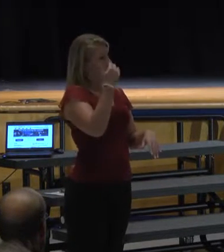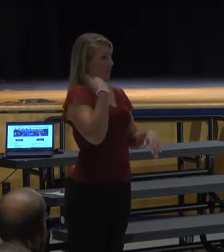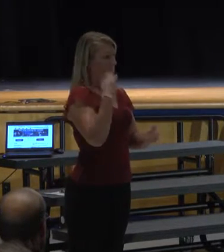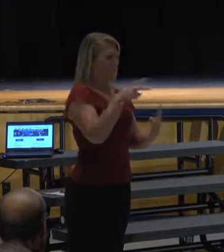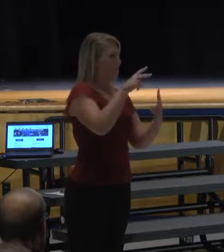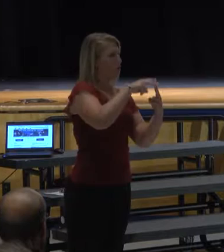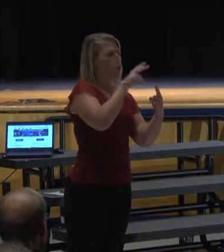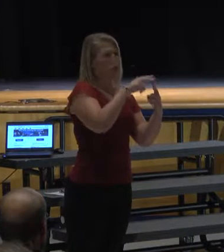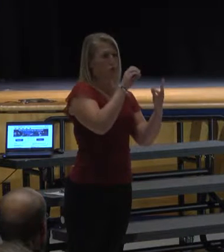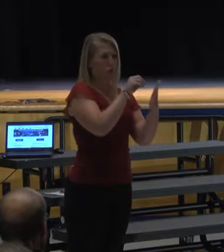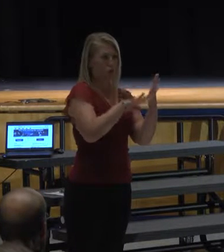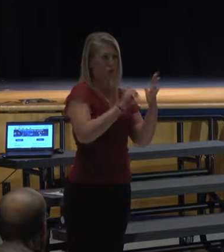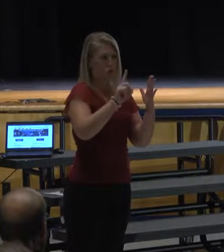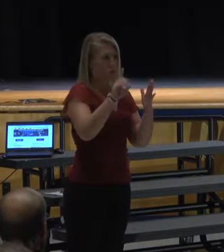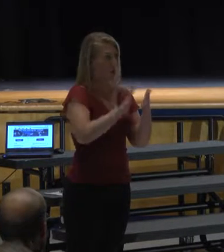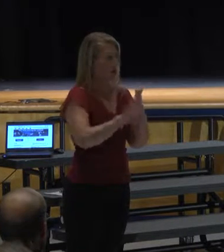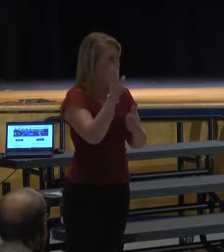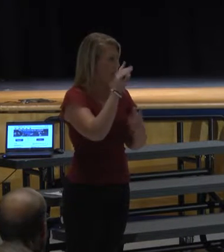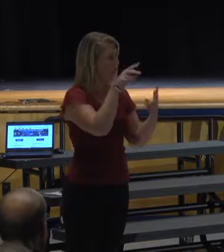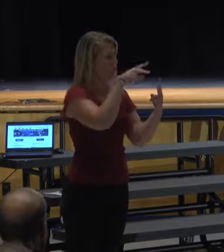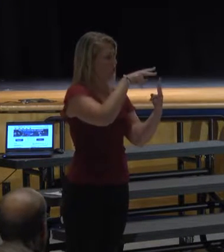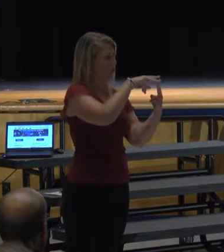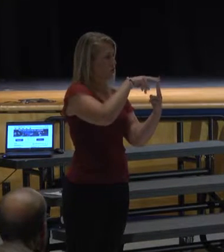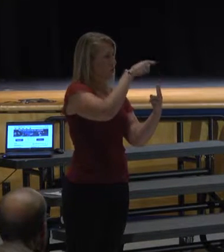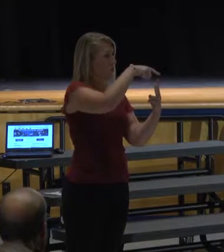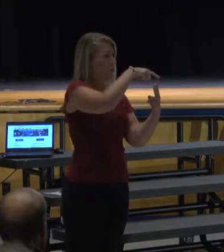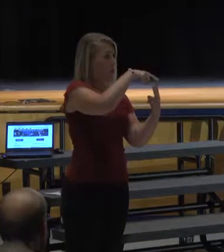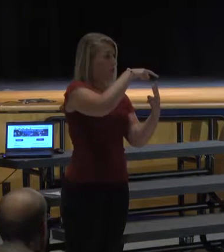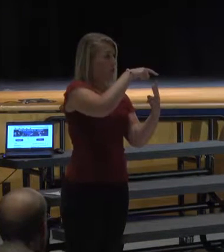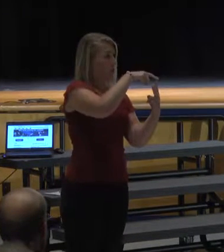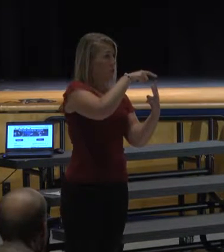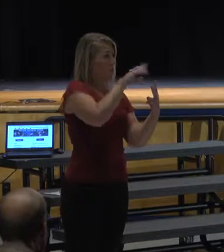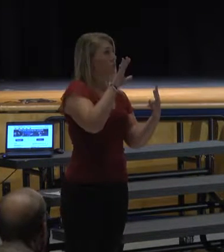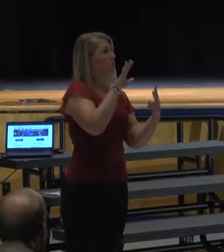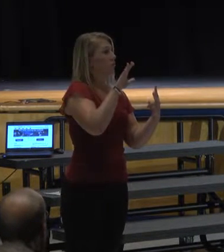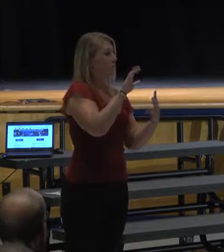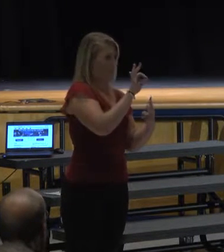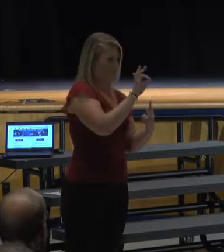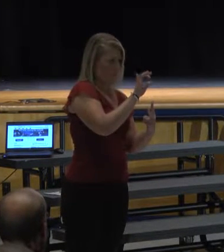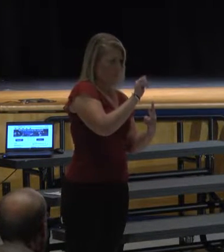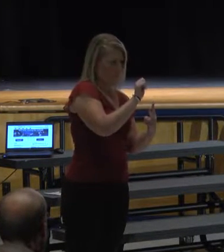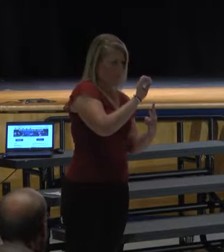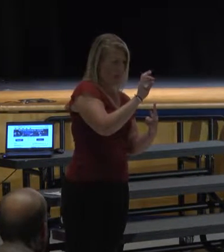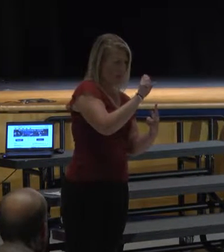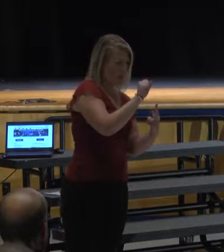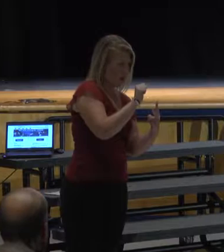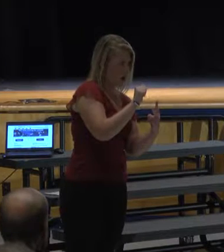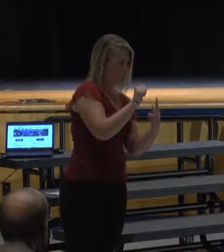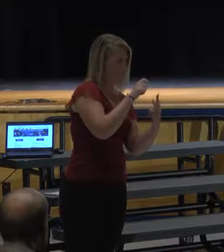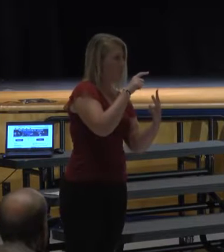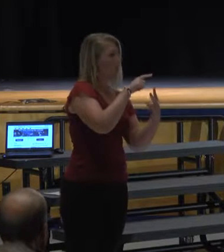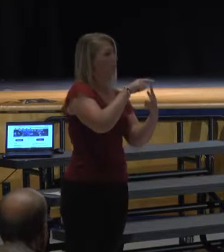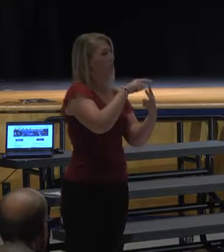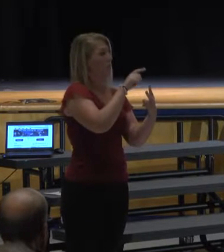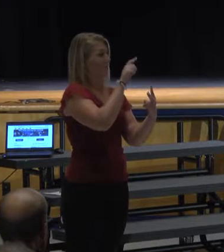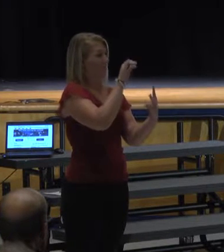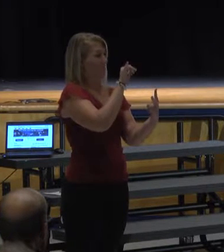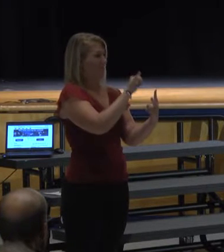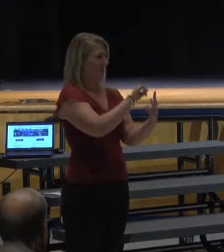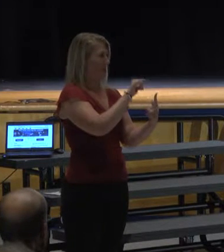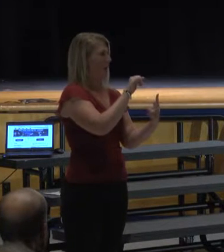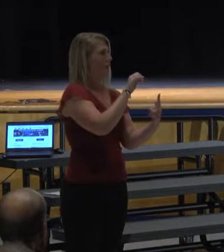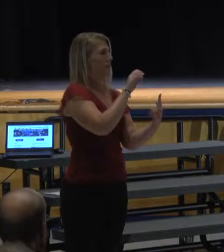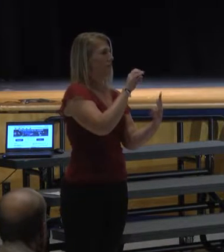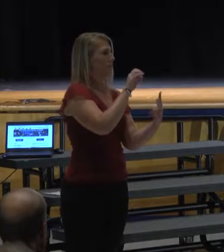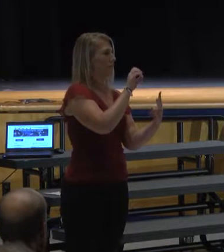in school, student one and you will go in and do their FAFSA. And student one's FSA ID will be on there, and